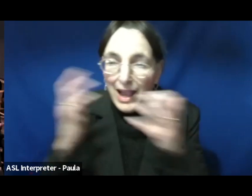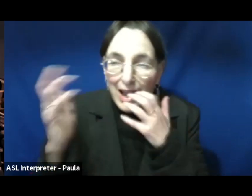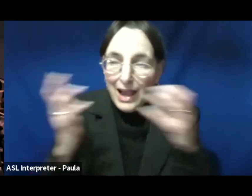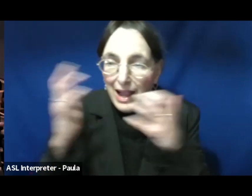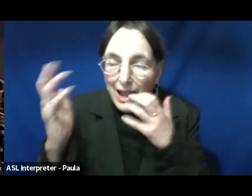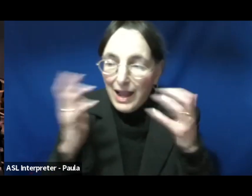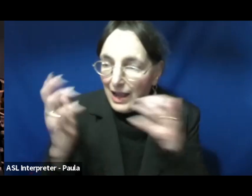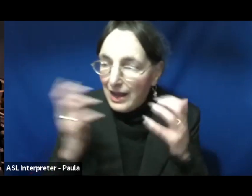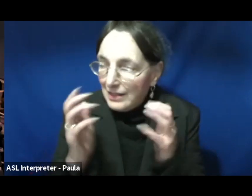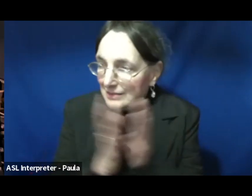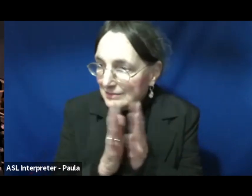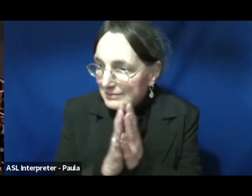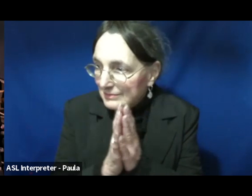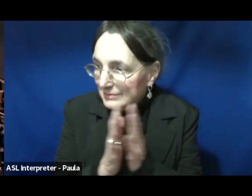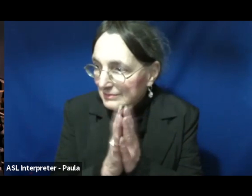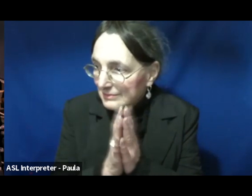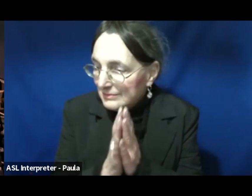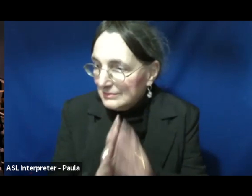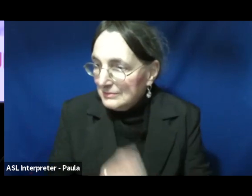Okay.